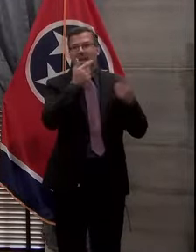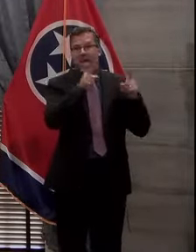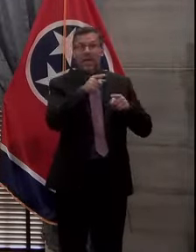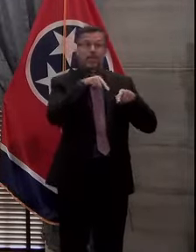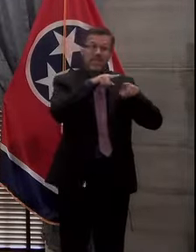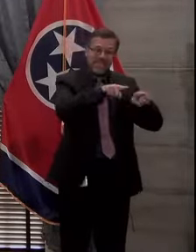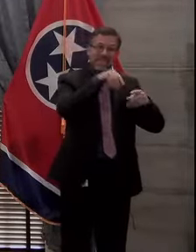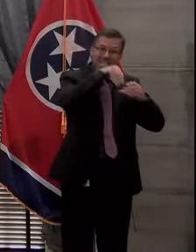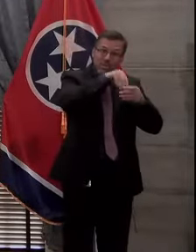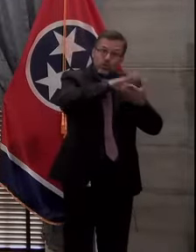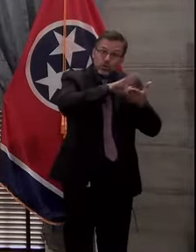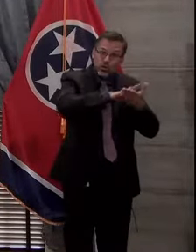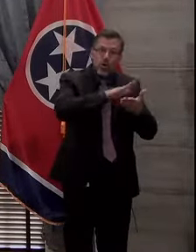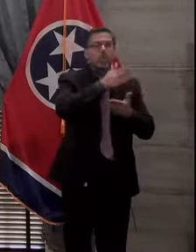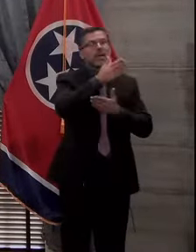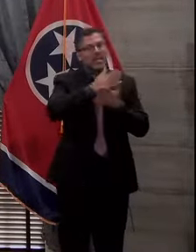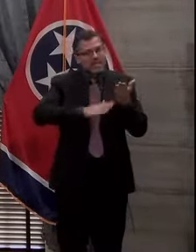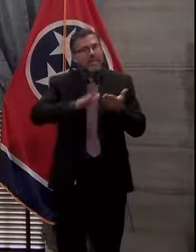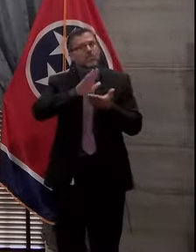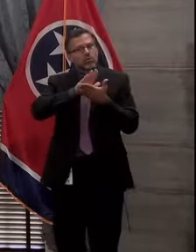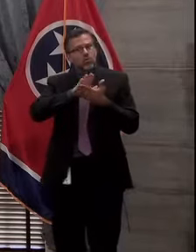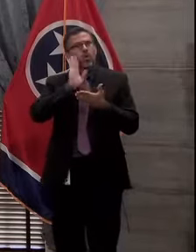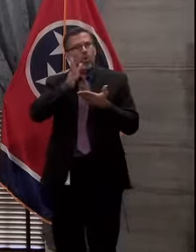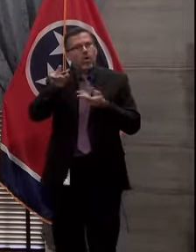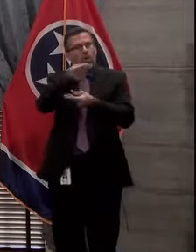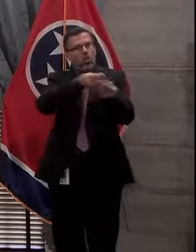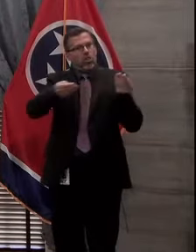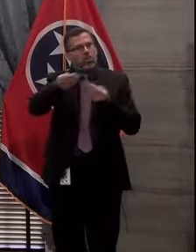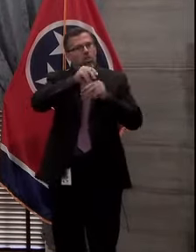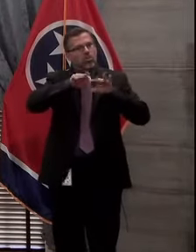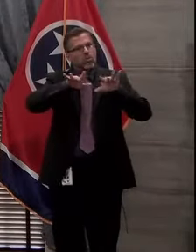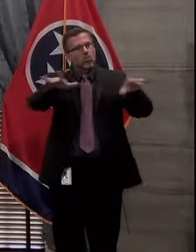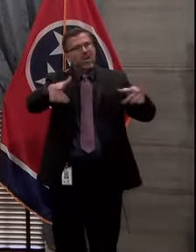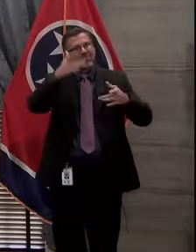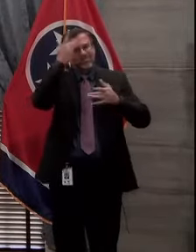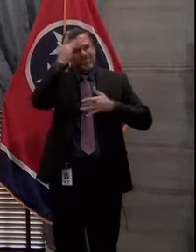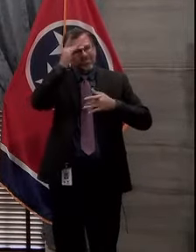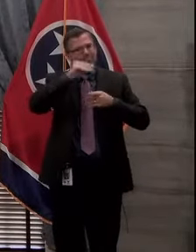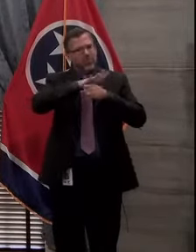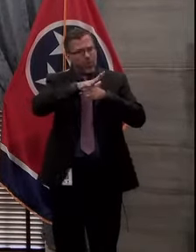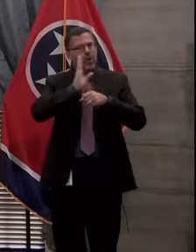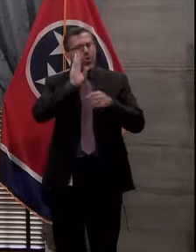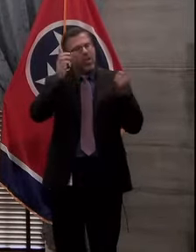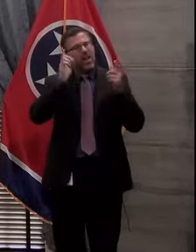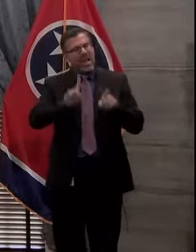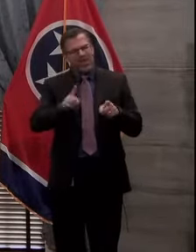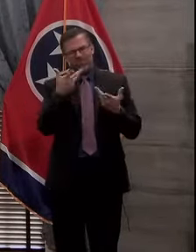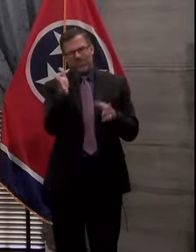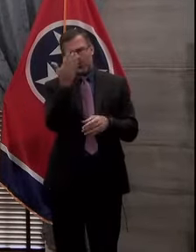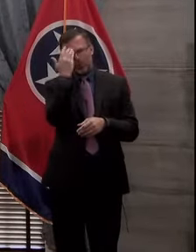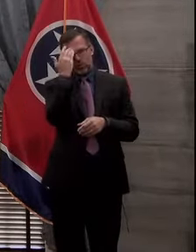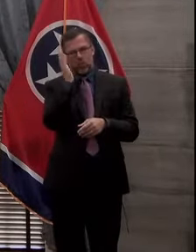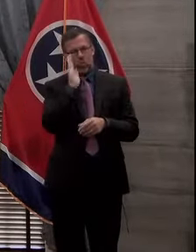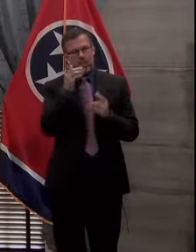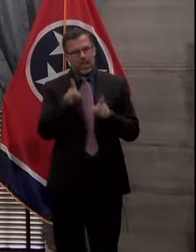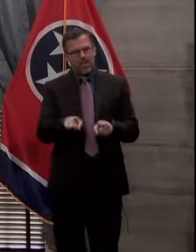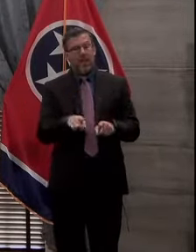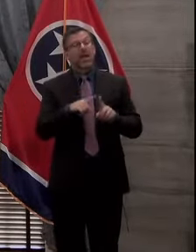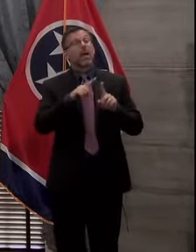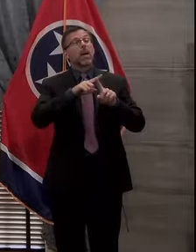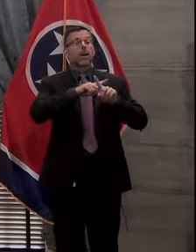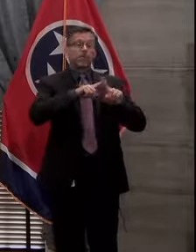but there will be in-school transmission. We know that that's going to happen. We also know that the risk of not being in